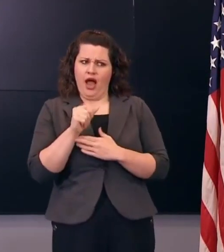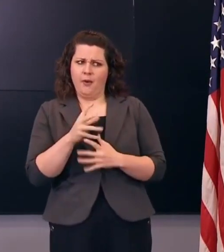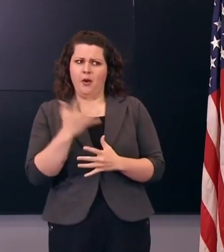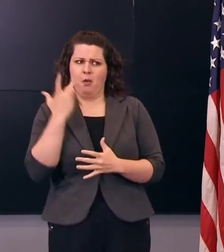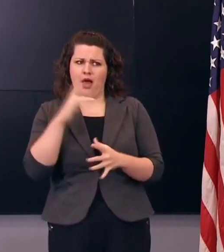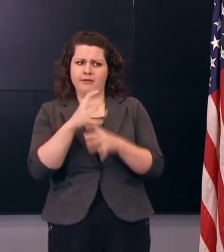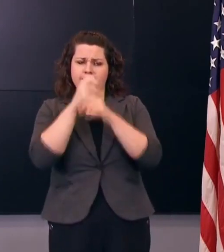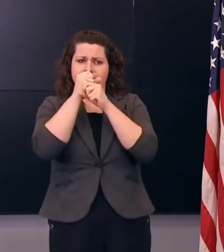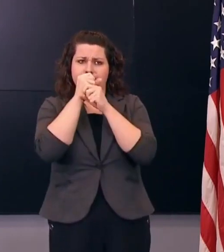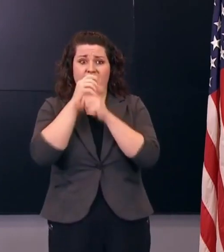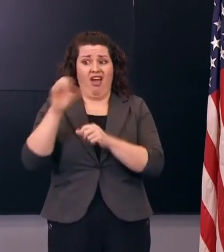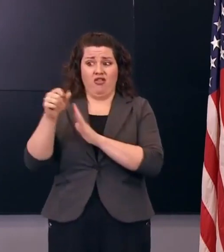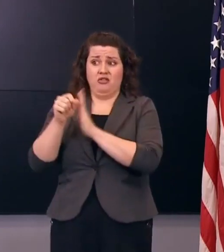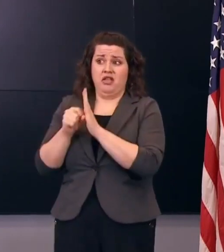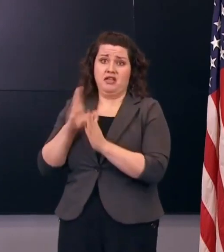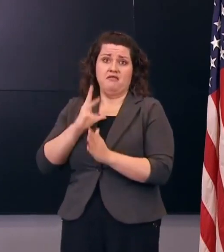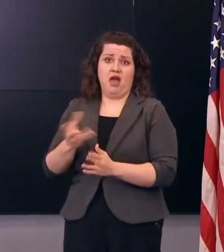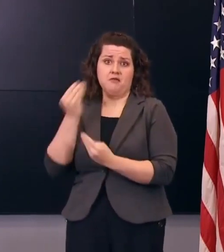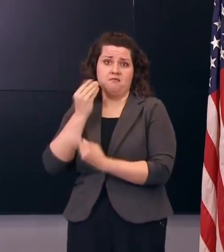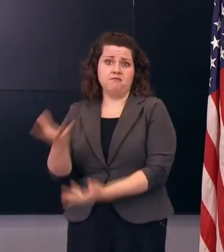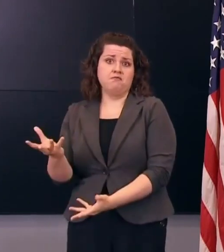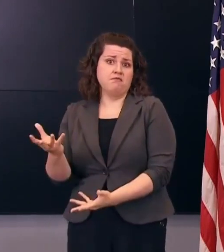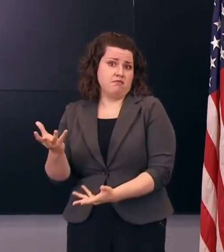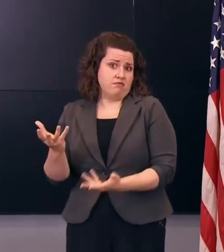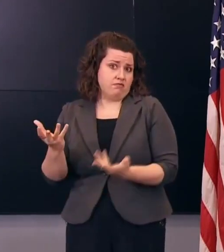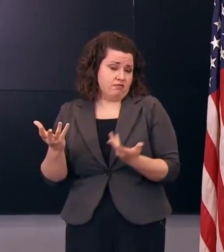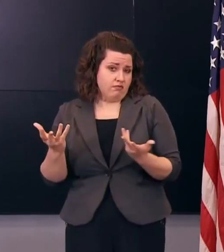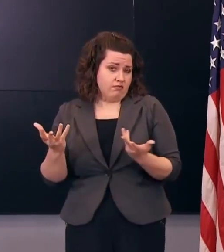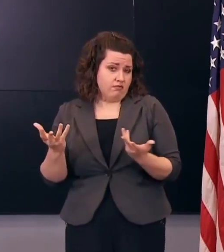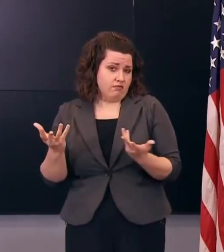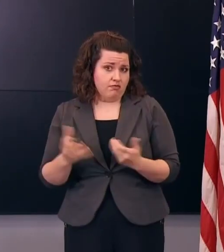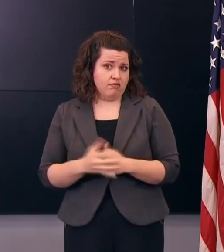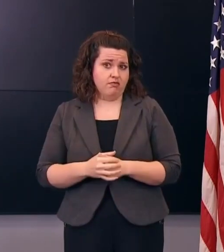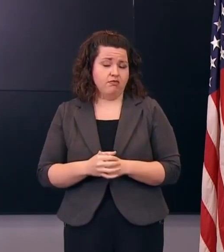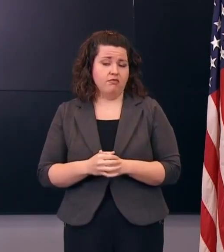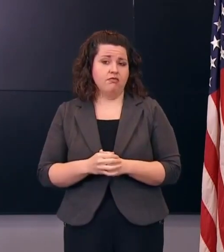public when other states are releasing that information?